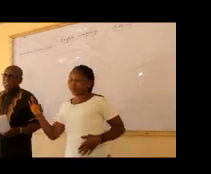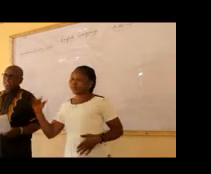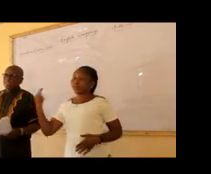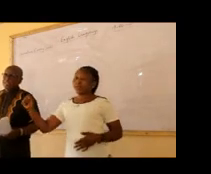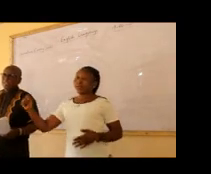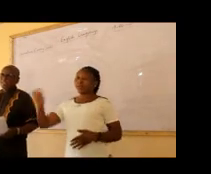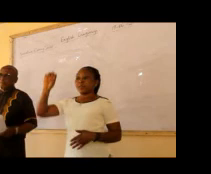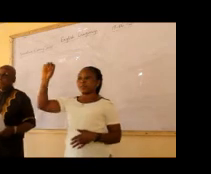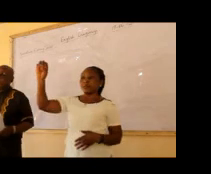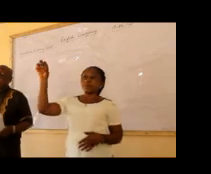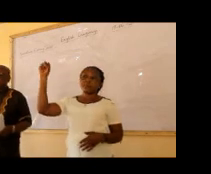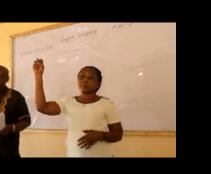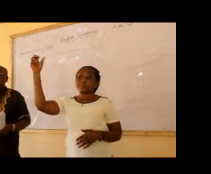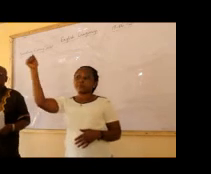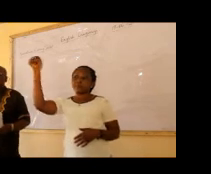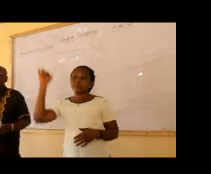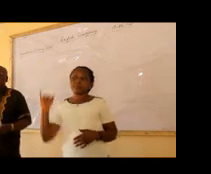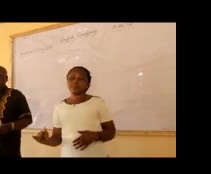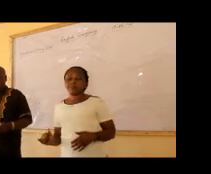the essay.